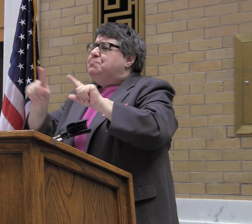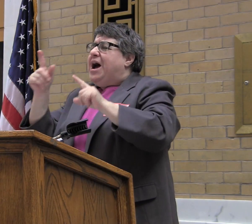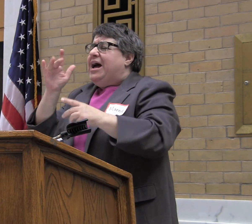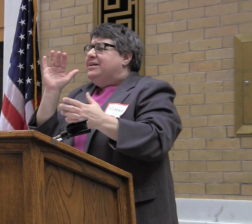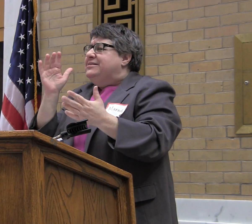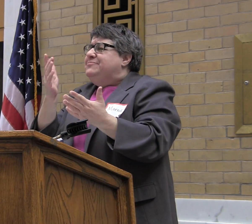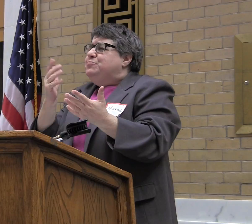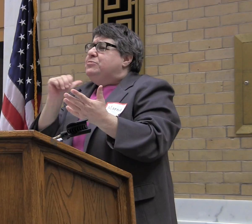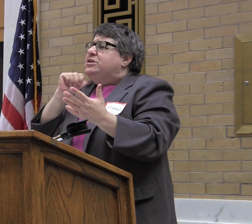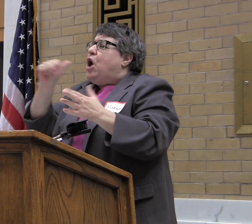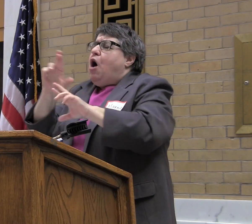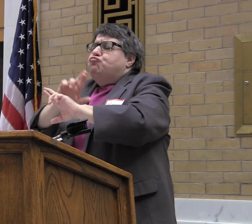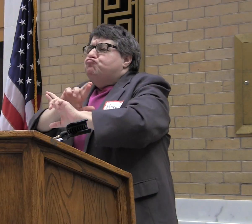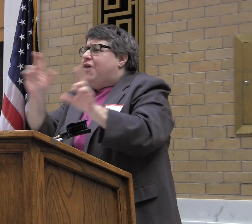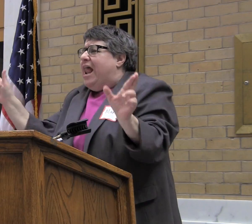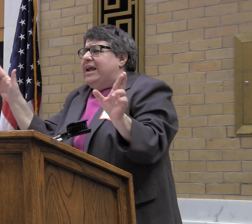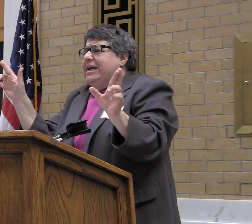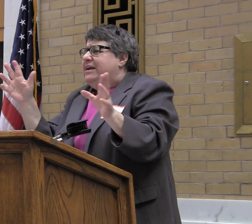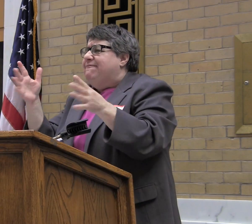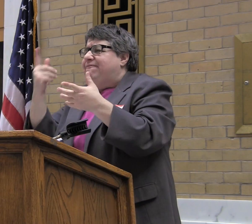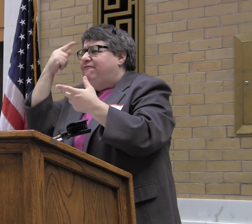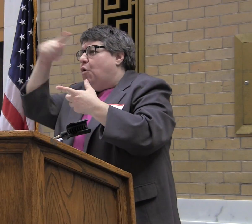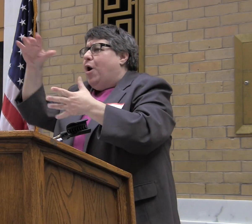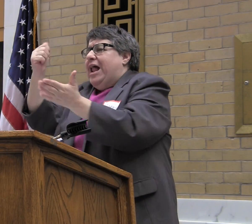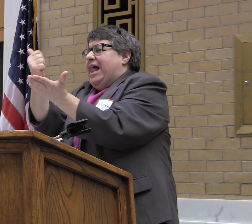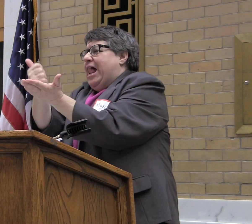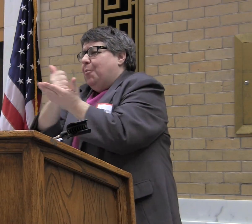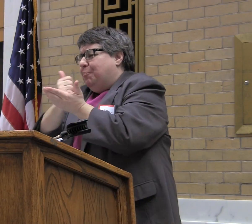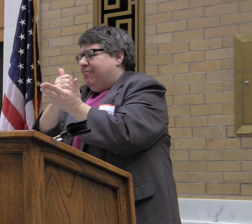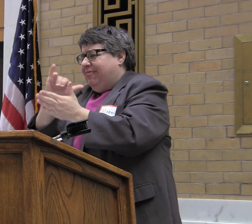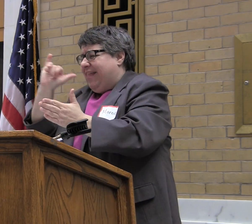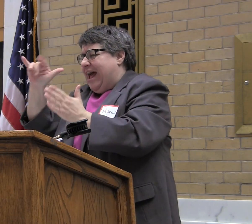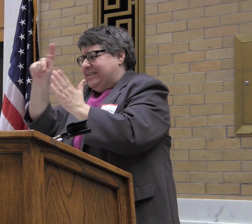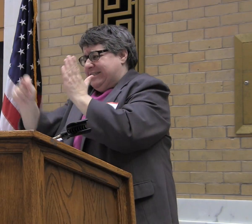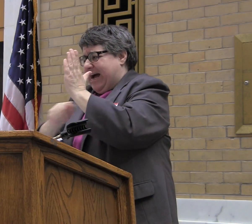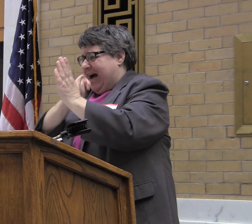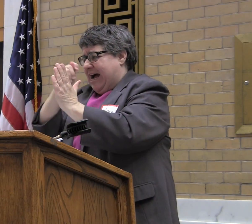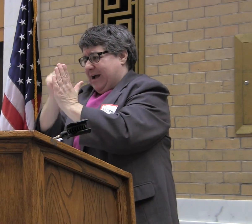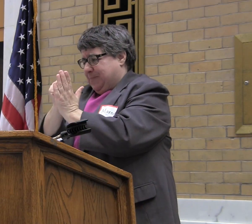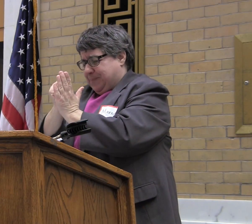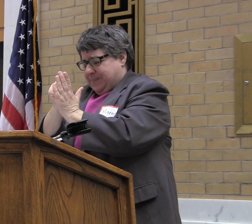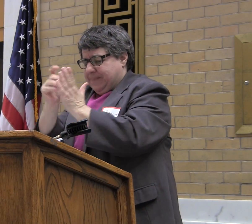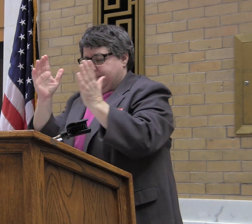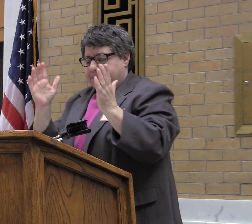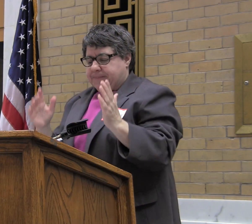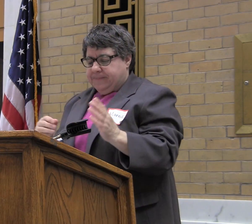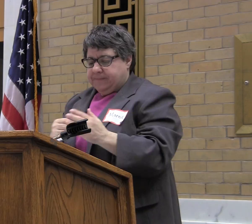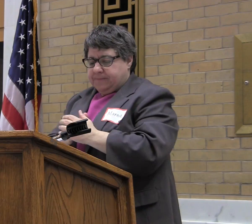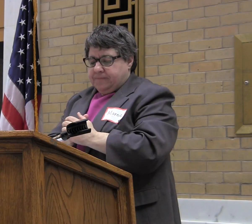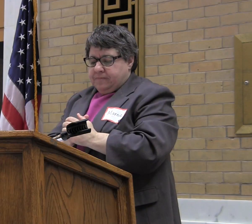I really began my recovery. I wasn't ready at that time.